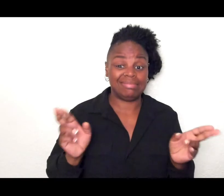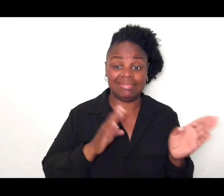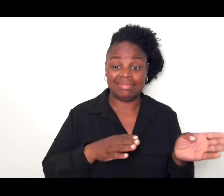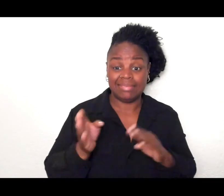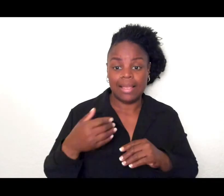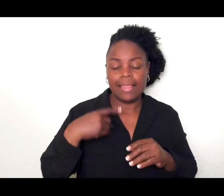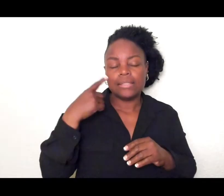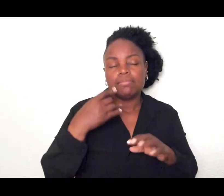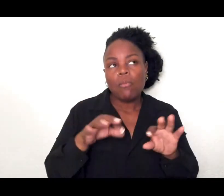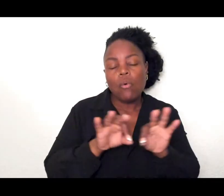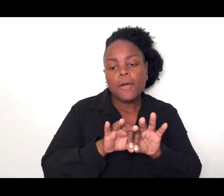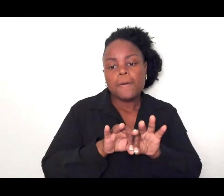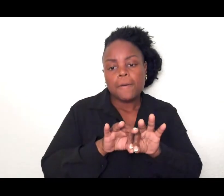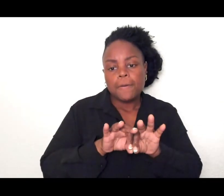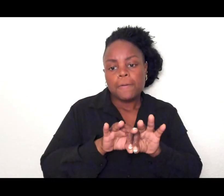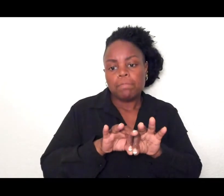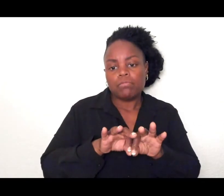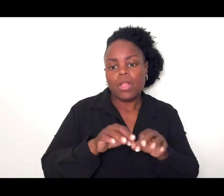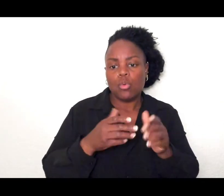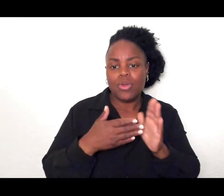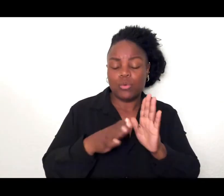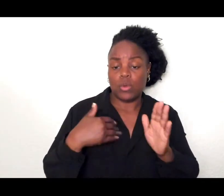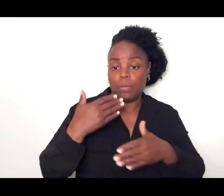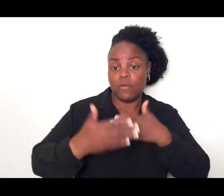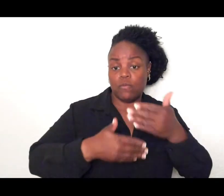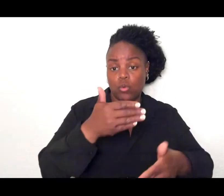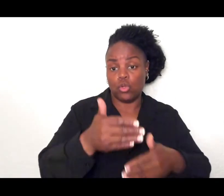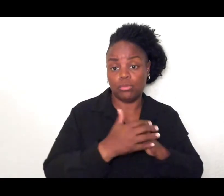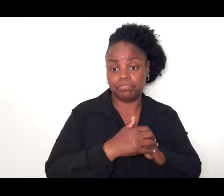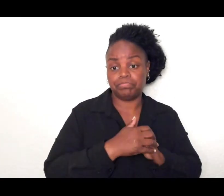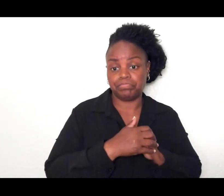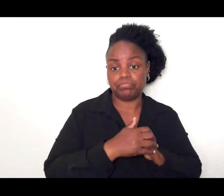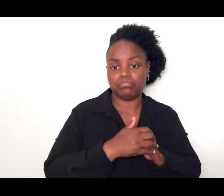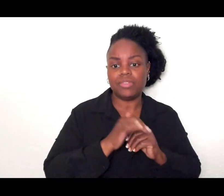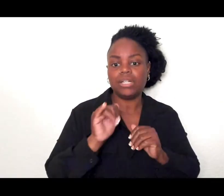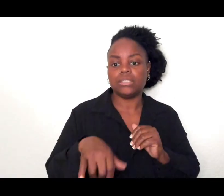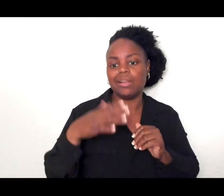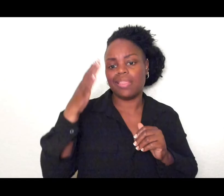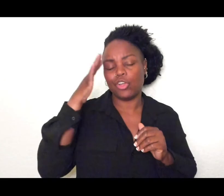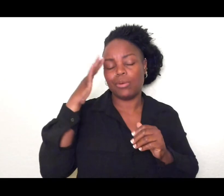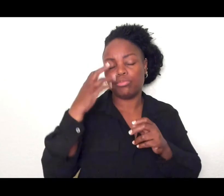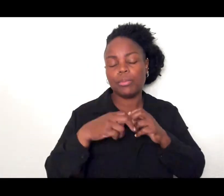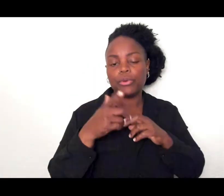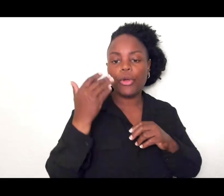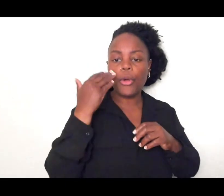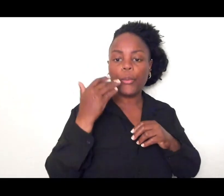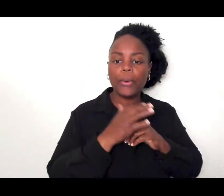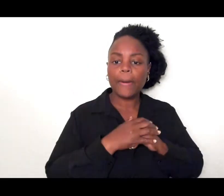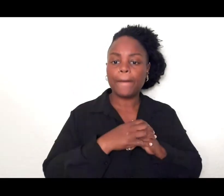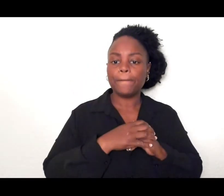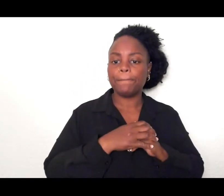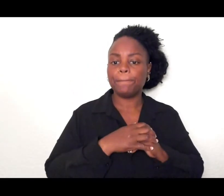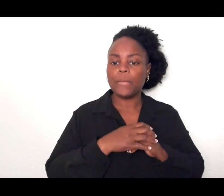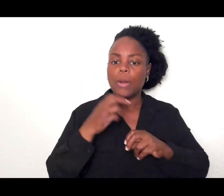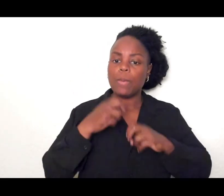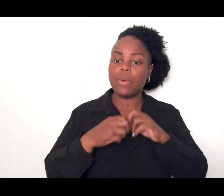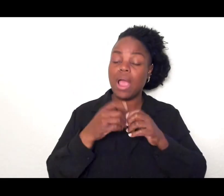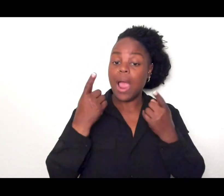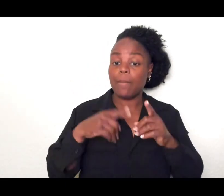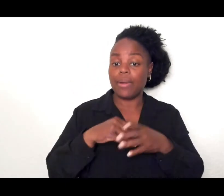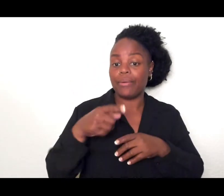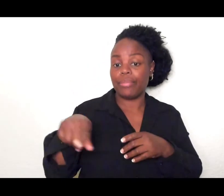and language barrier that exists between the resources that the government tries to send out and what the community actually needs. We have